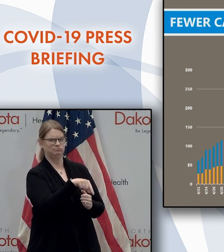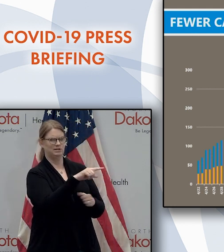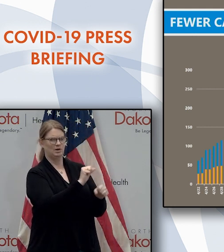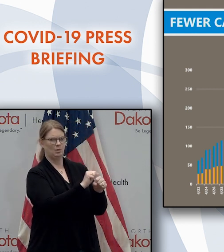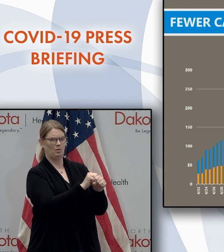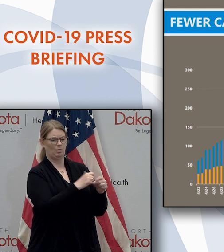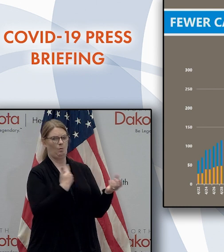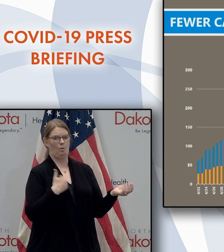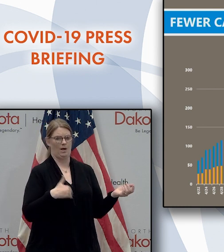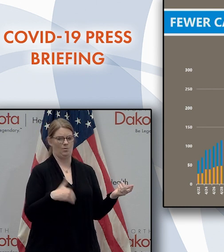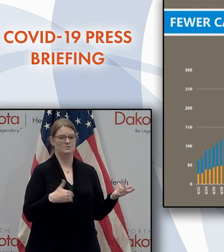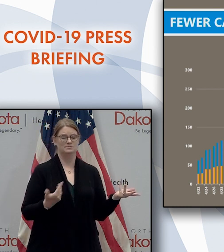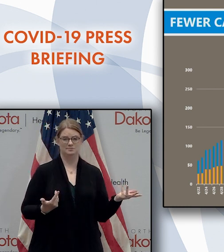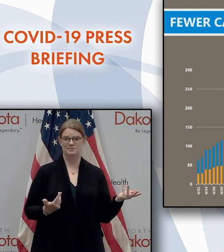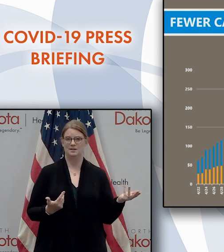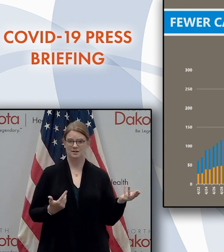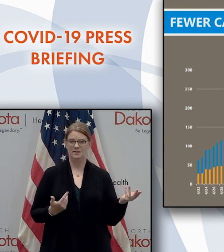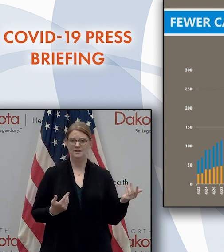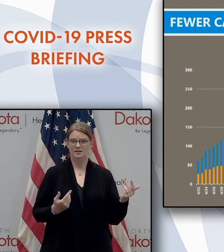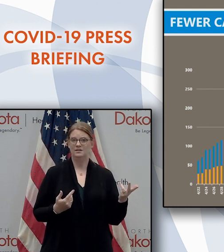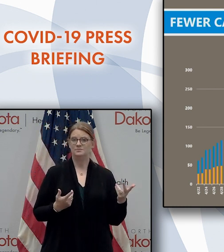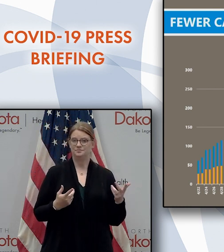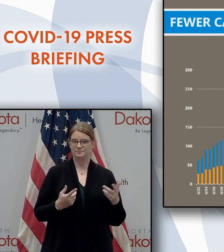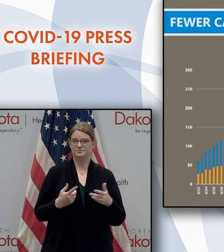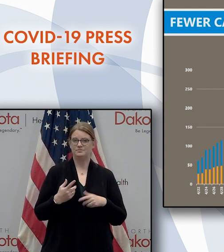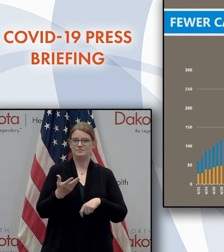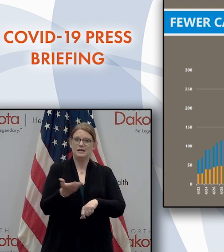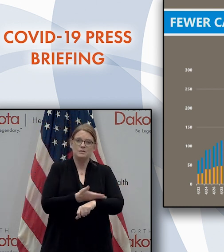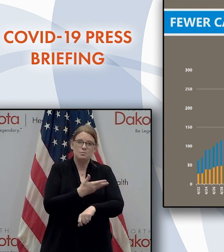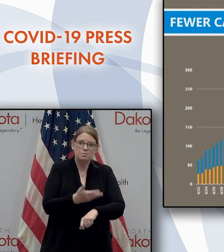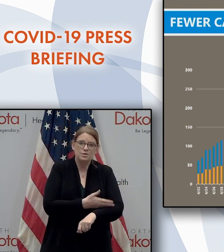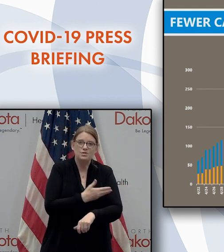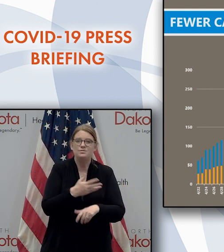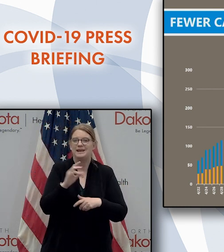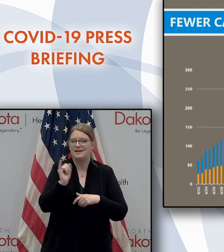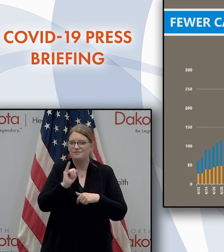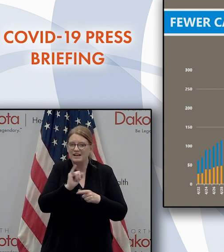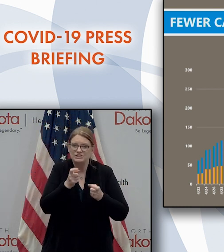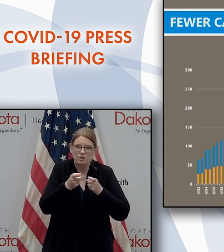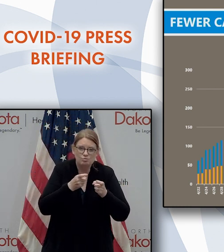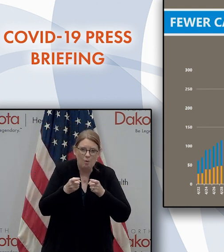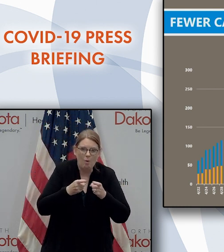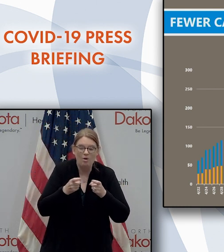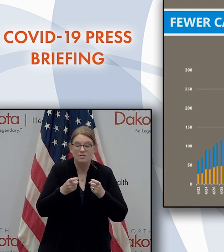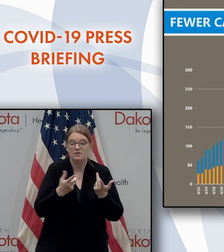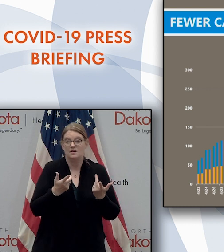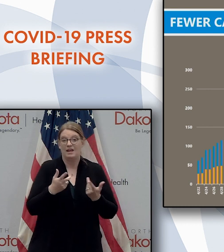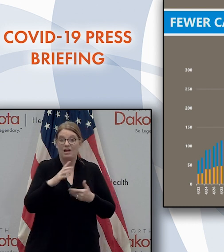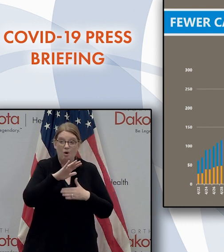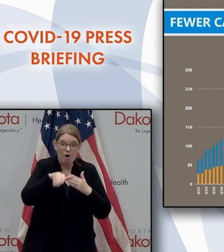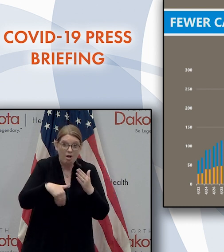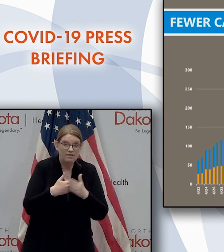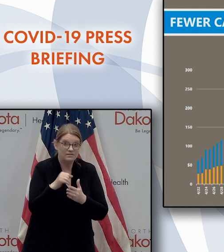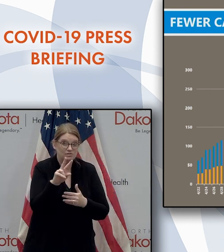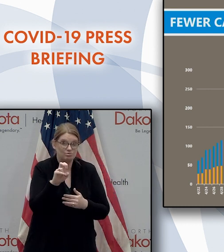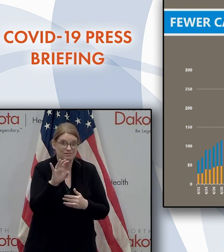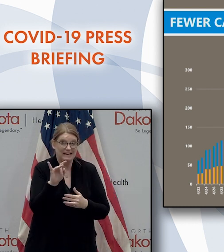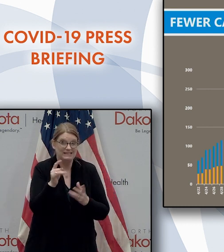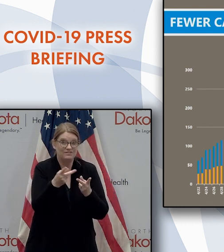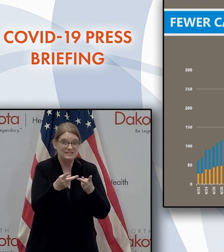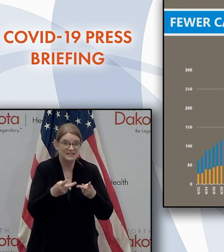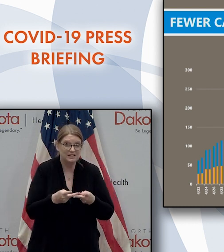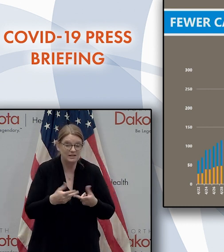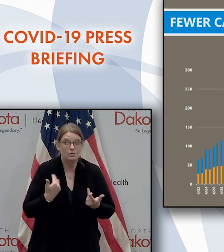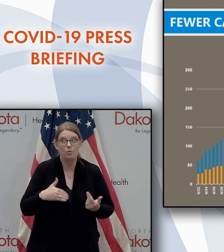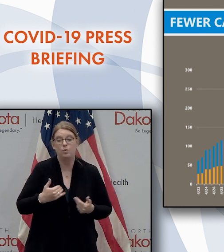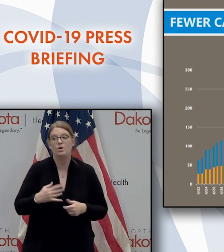because this involves improved infection control practices in every one of our 218 facilities, better